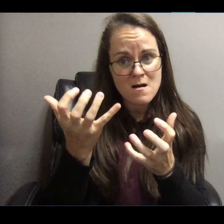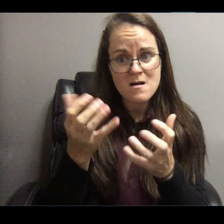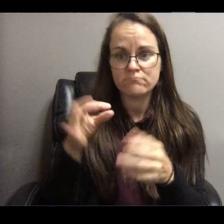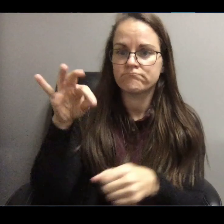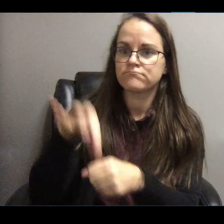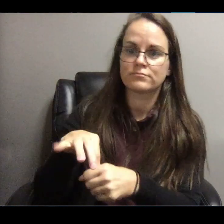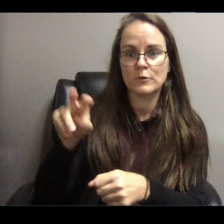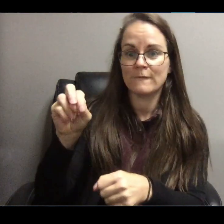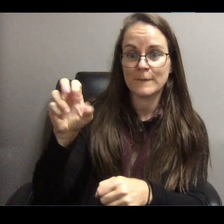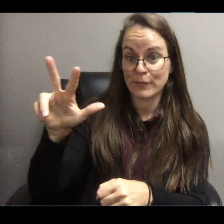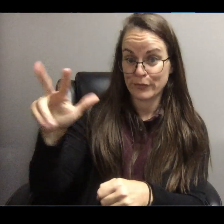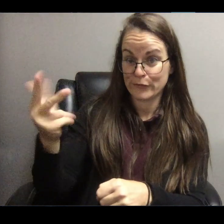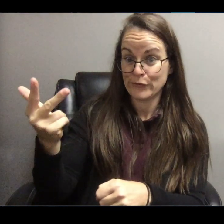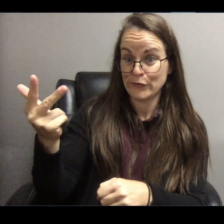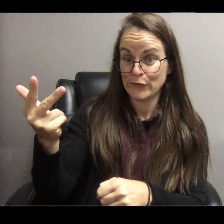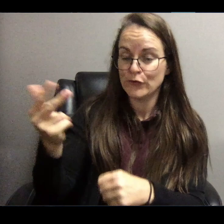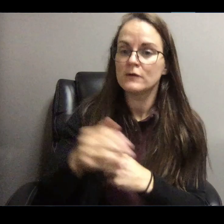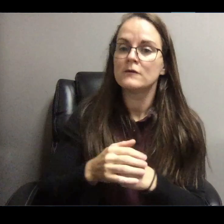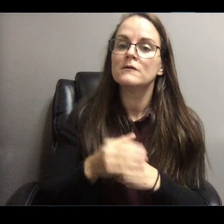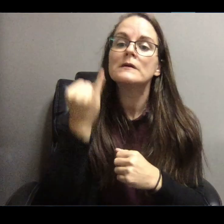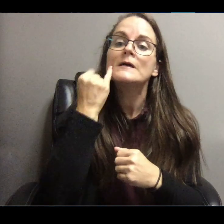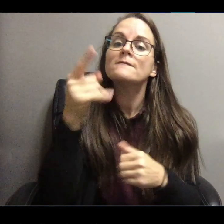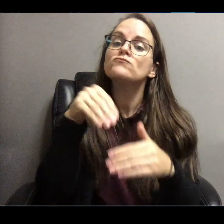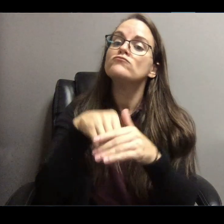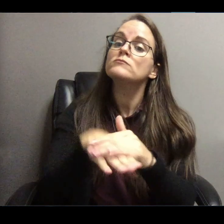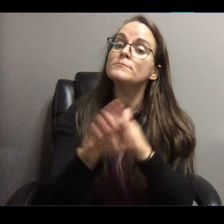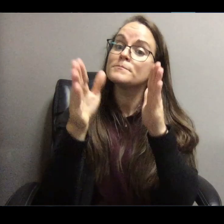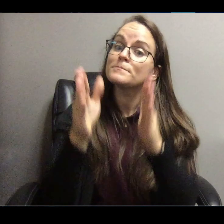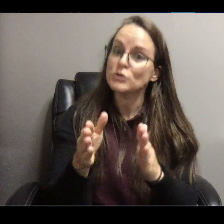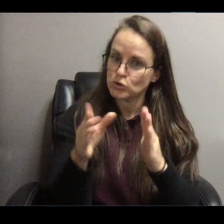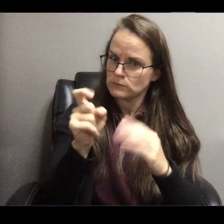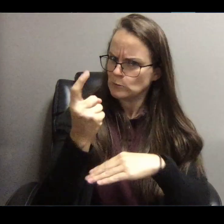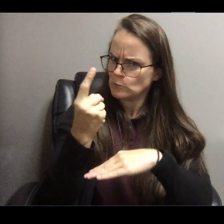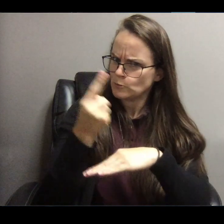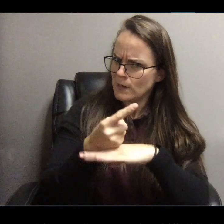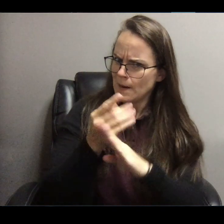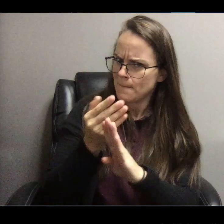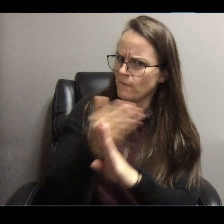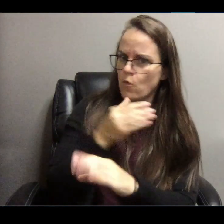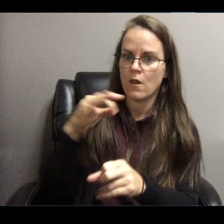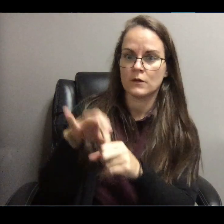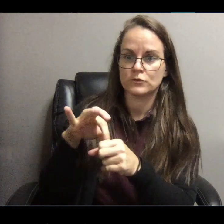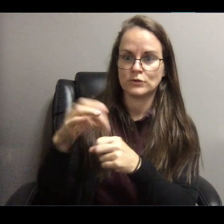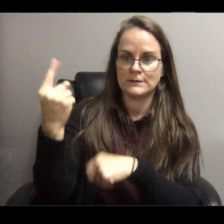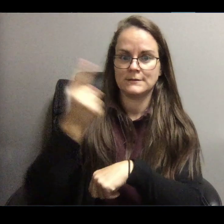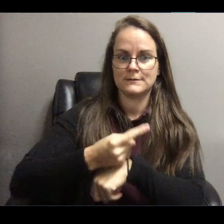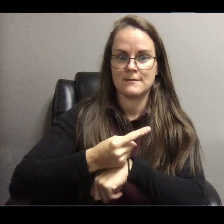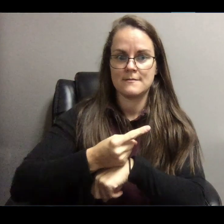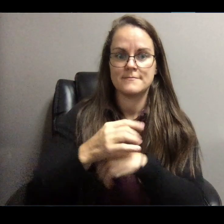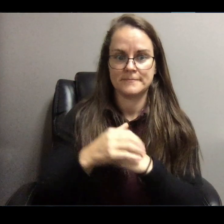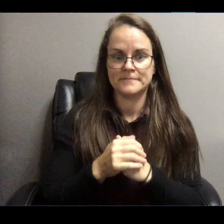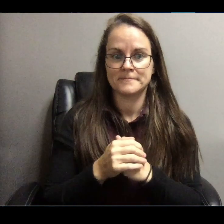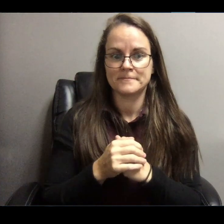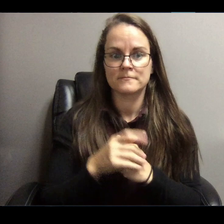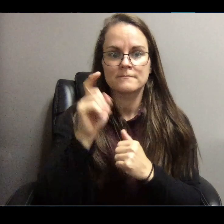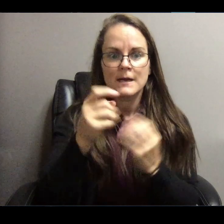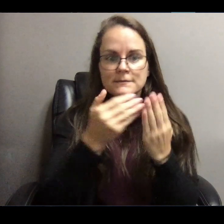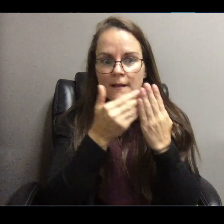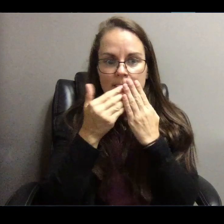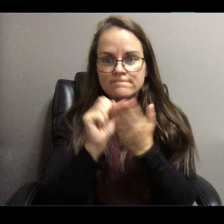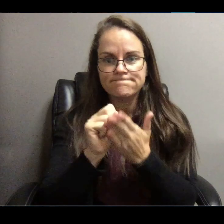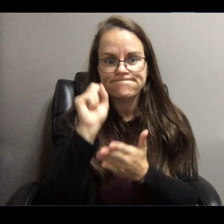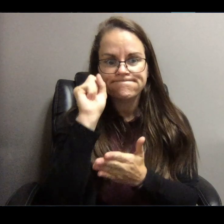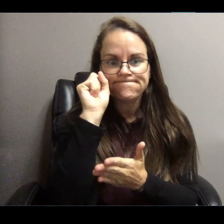to request your mail-in ballot for the November 3rd election. Unlike absentee ballots, though, mail-in ballots must be mailed back